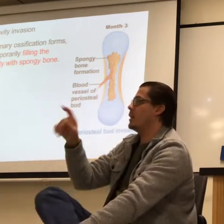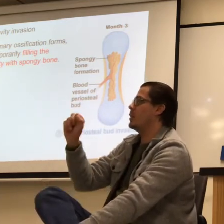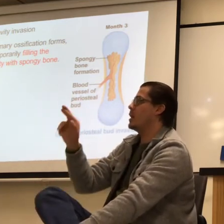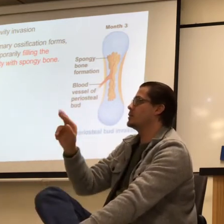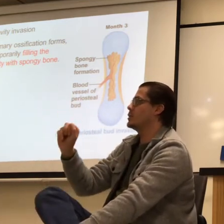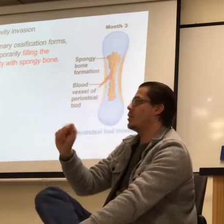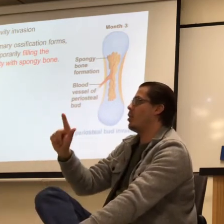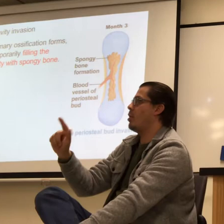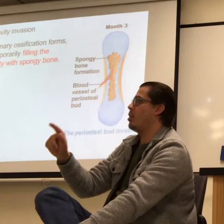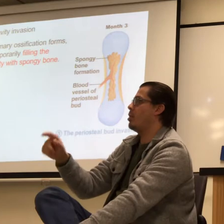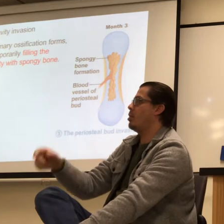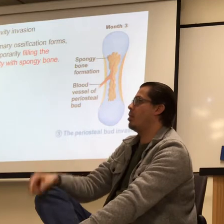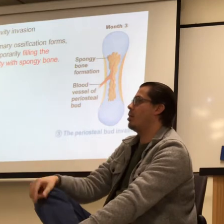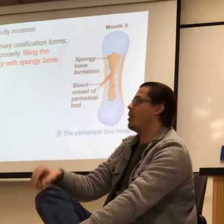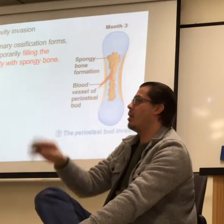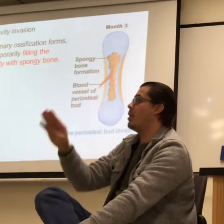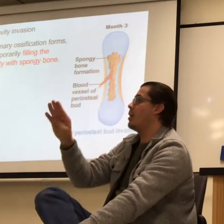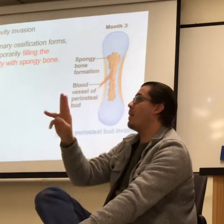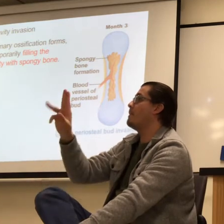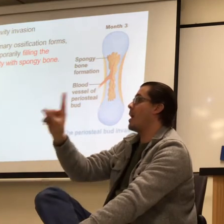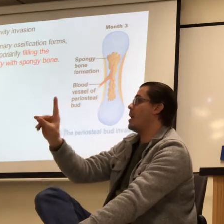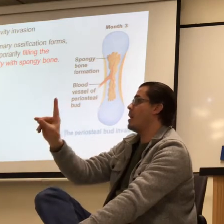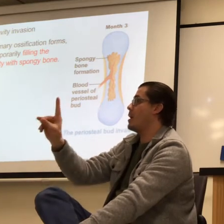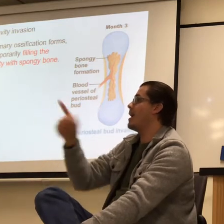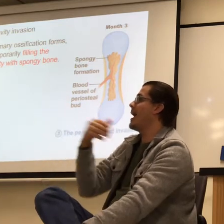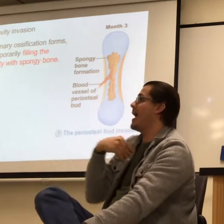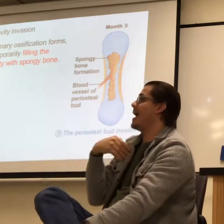But that bud has a blood vessel.